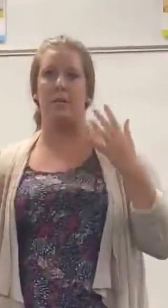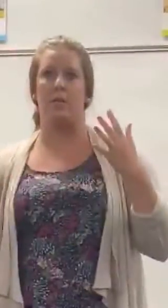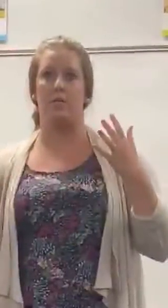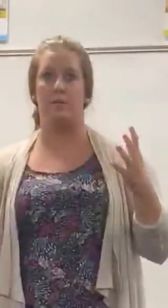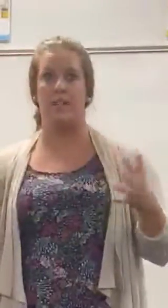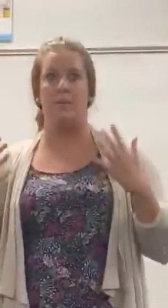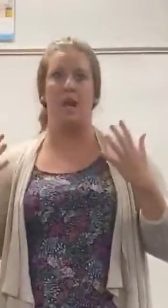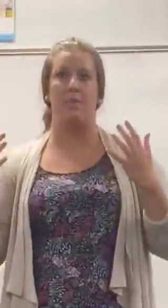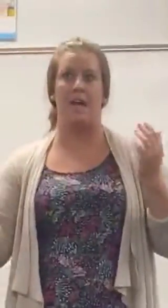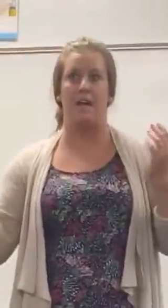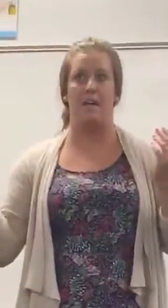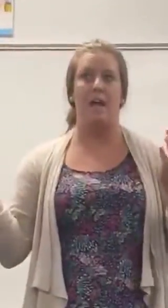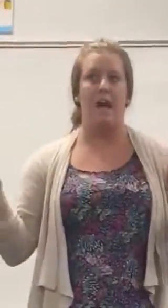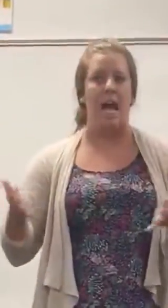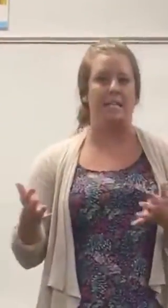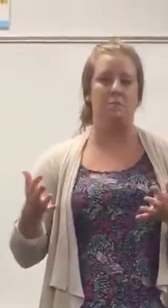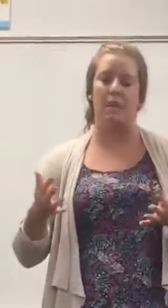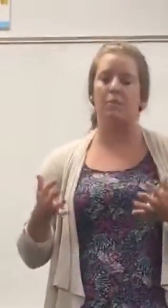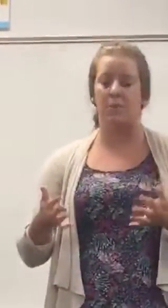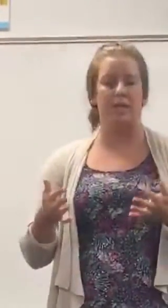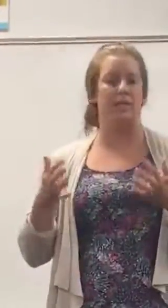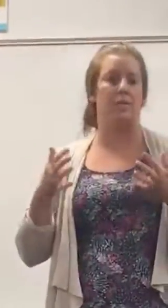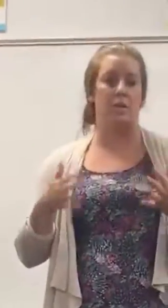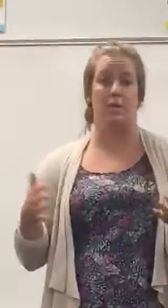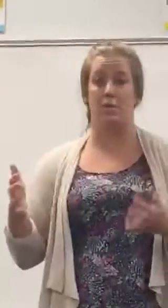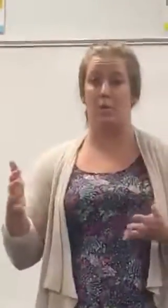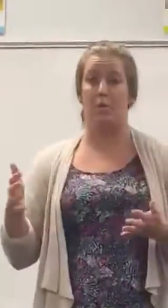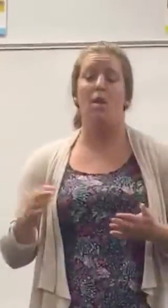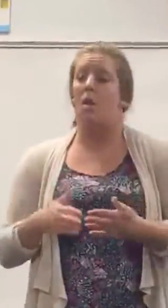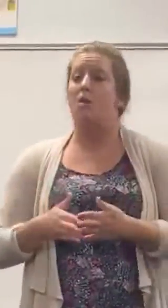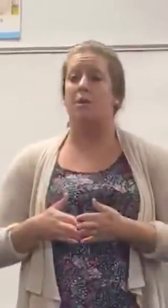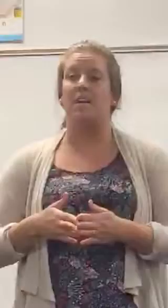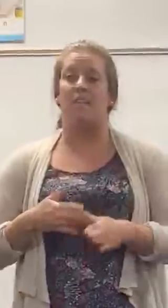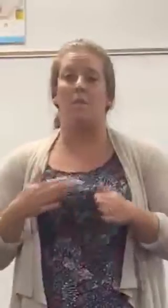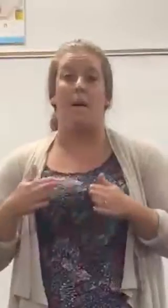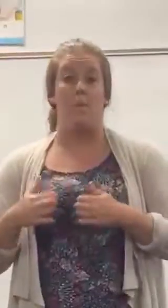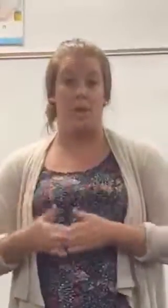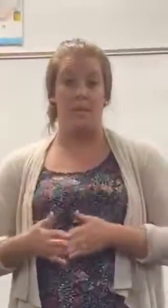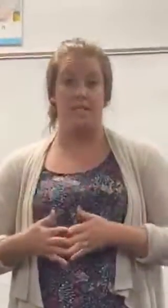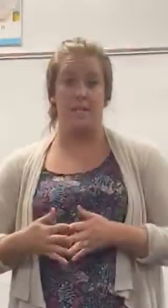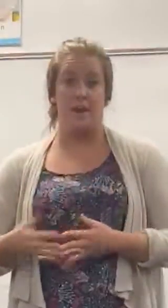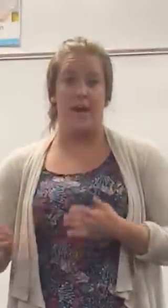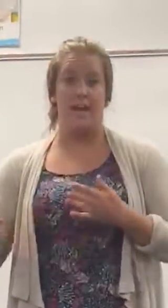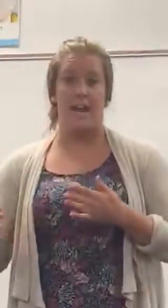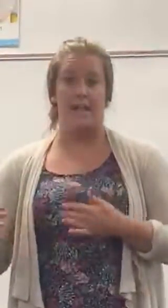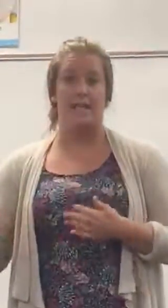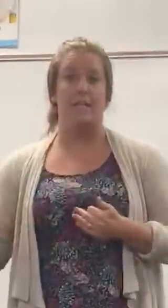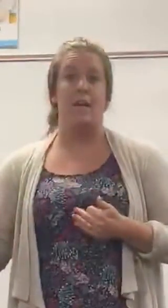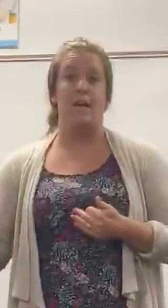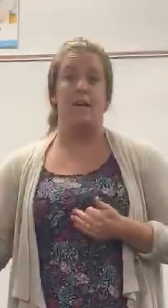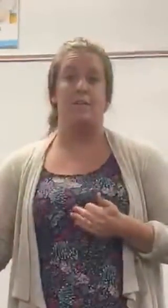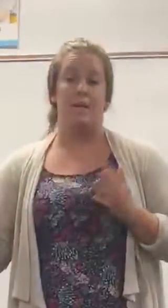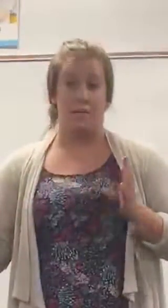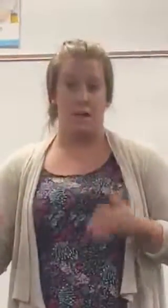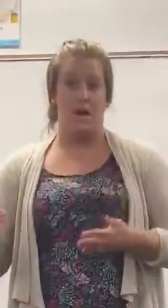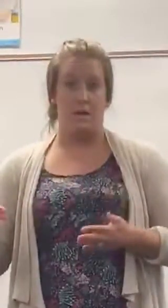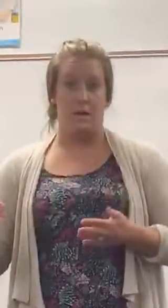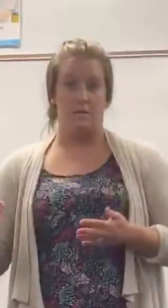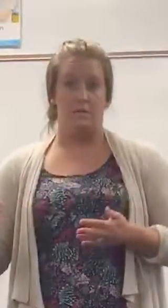able to sum it up and highlight the main points with your group. So I'm going to give you about 1 minute to go ahead and skim through your article,